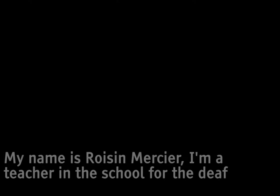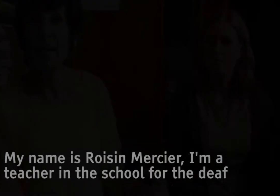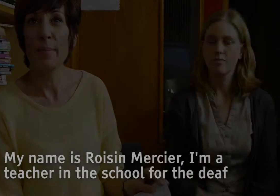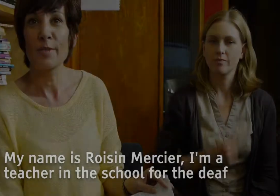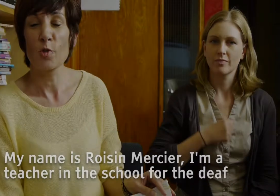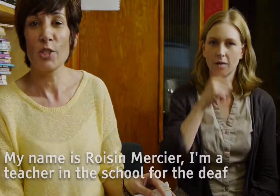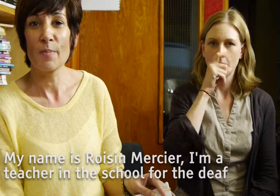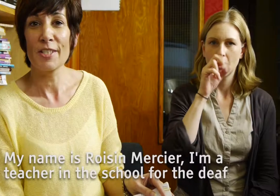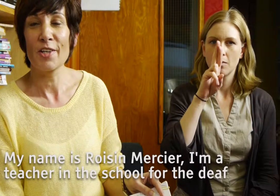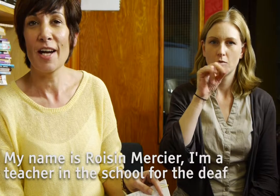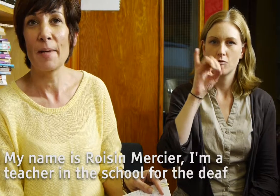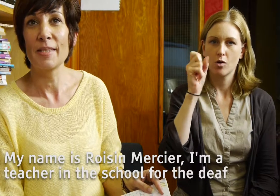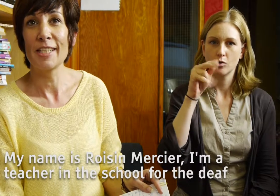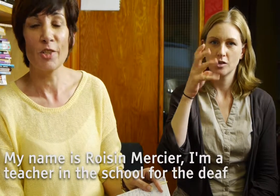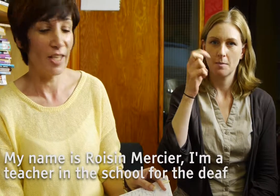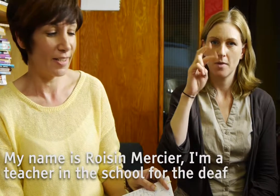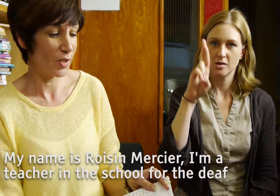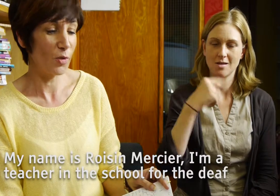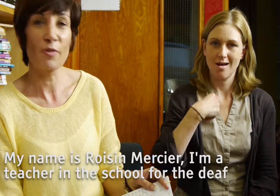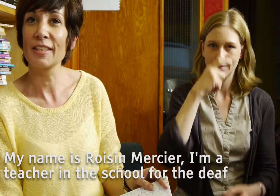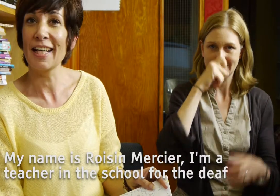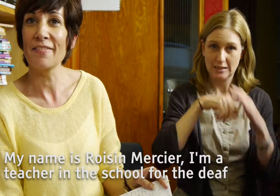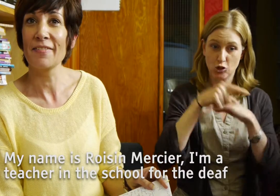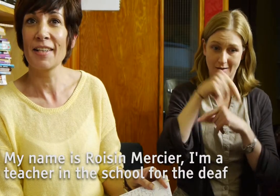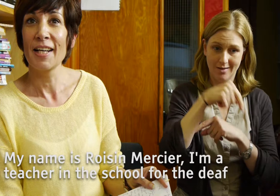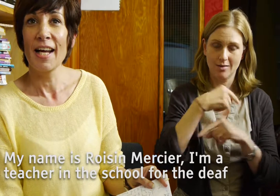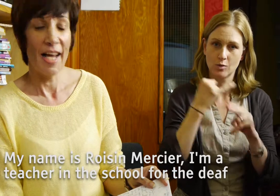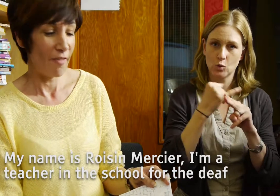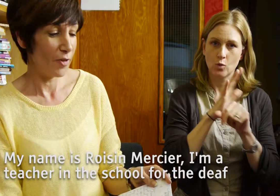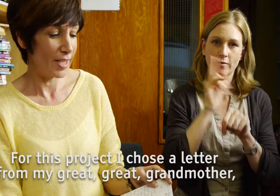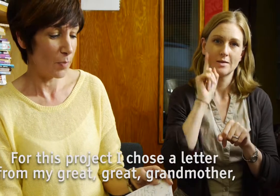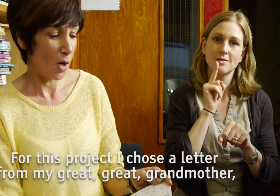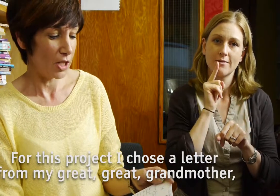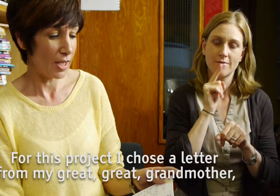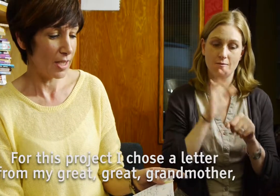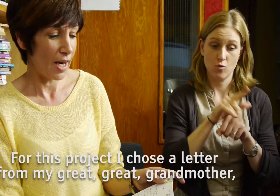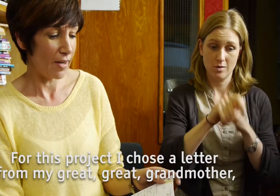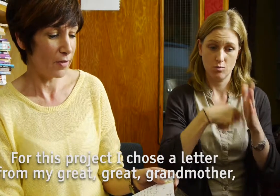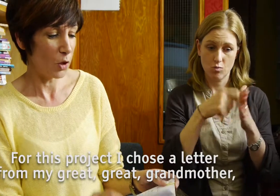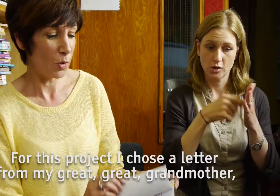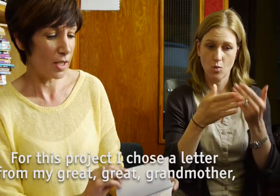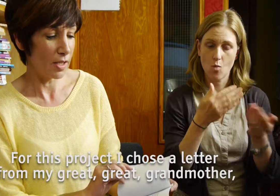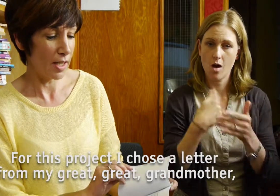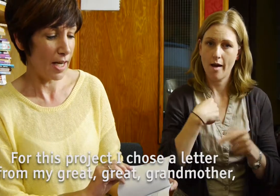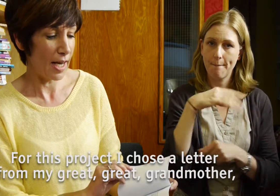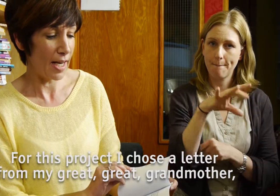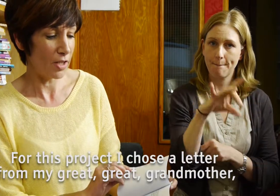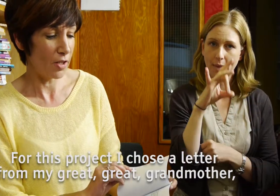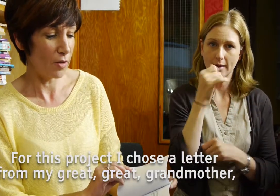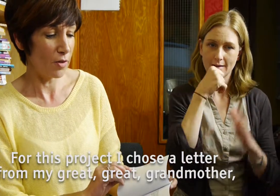My name is Roisin Mercier and I'm a teacher in the School for the Deaf. For this project, I have chosen a letter